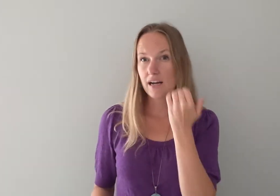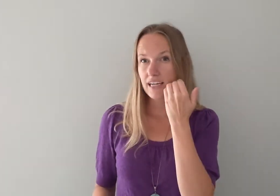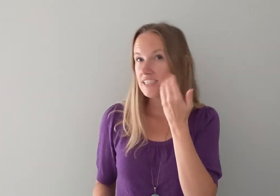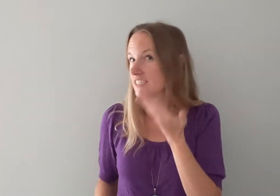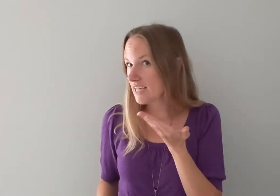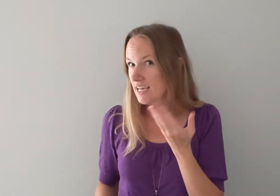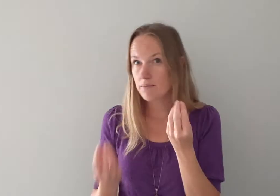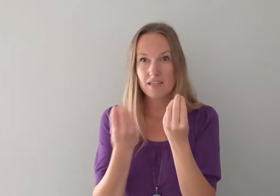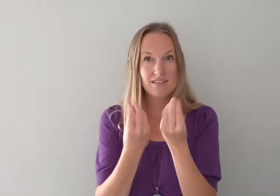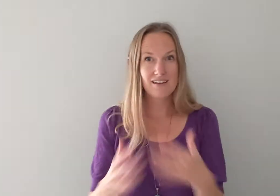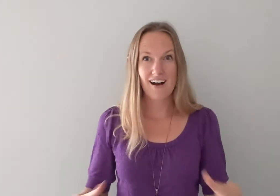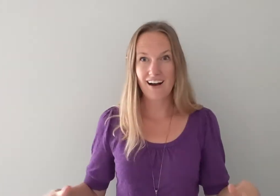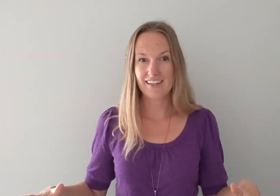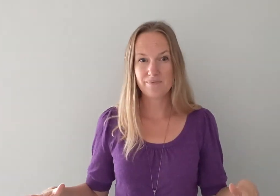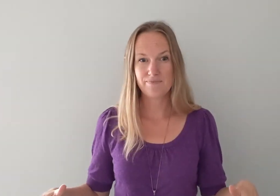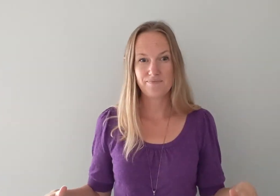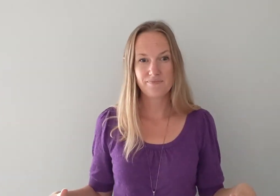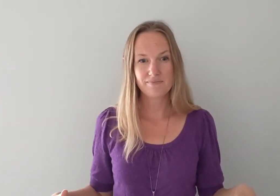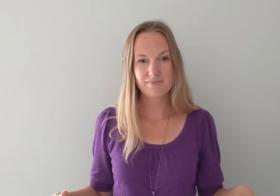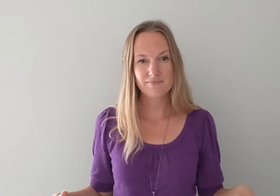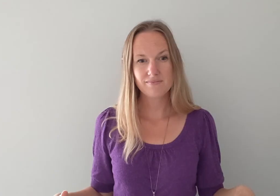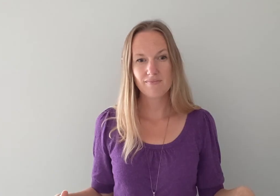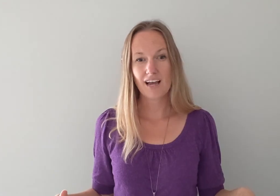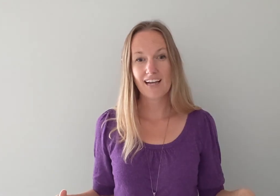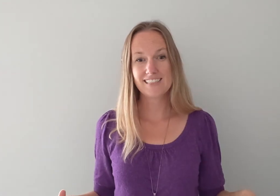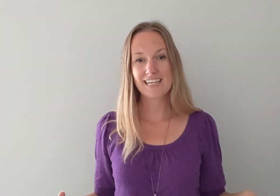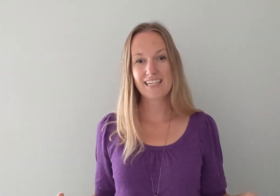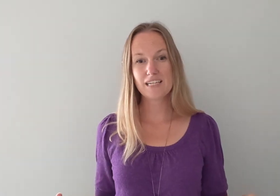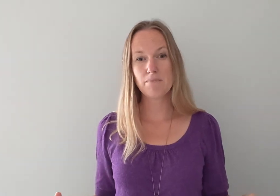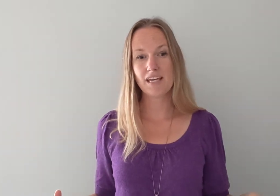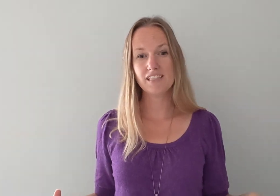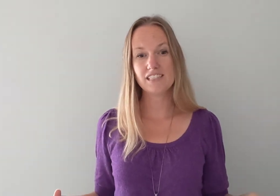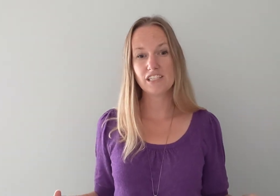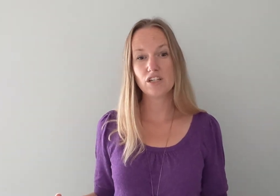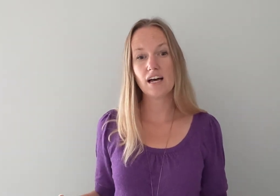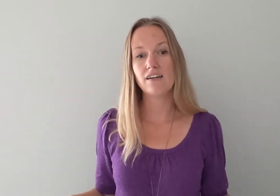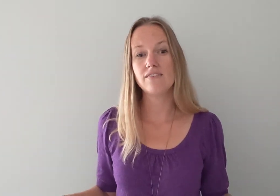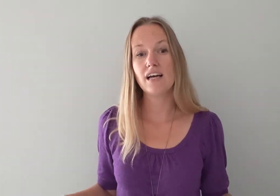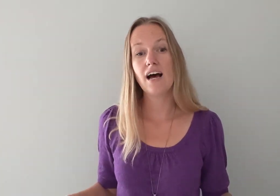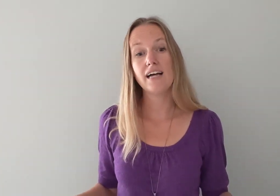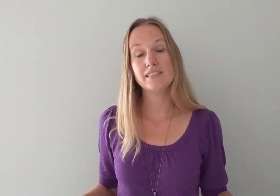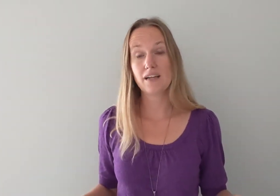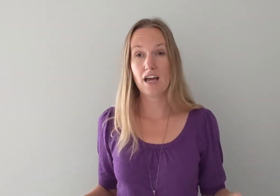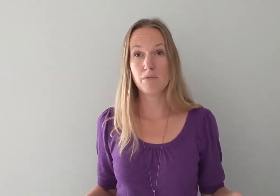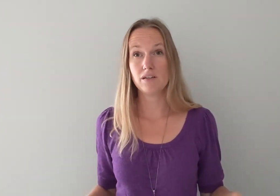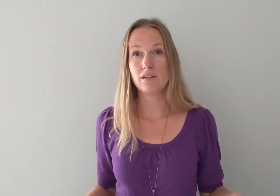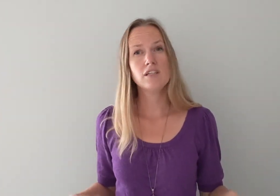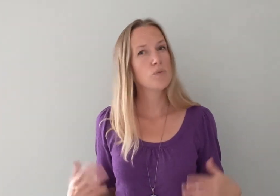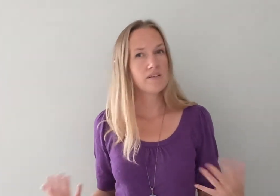my shame is gone. I stand amazed in your love, undeniable. So we don't need to